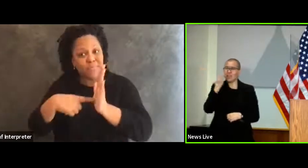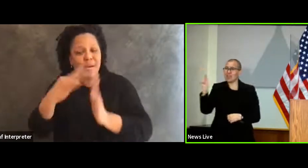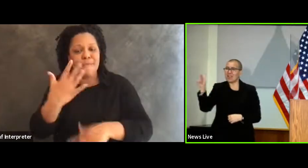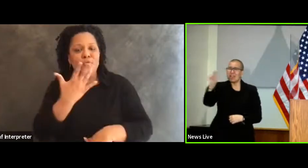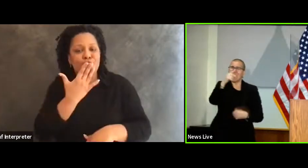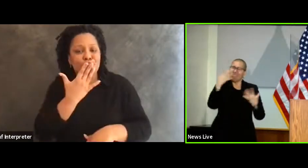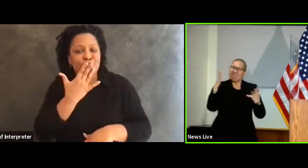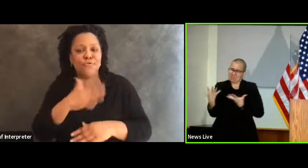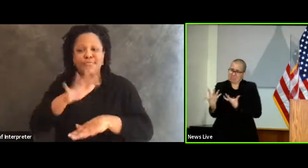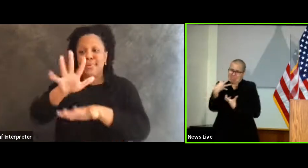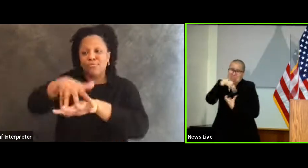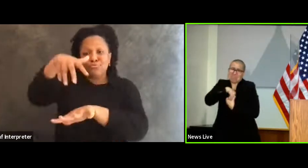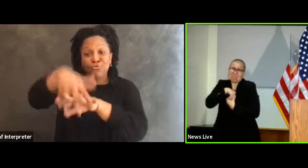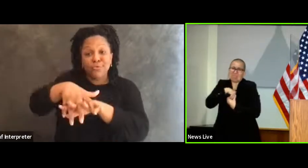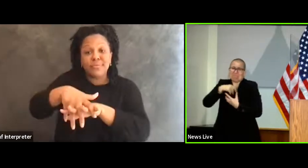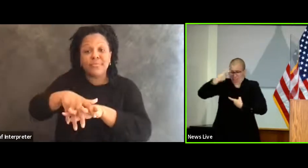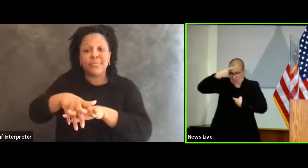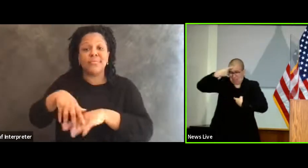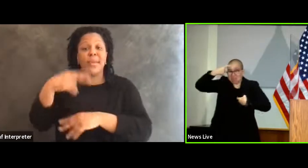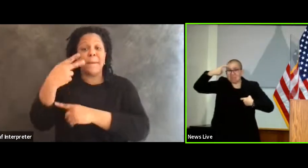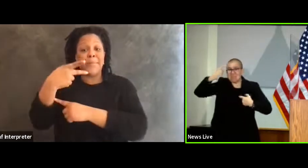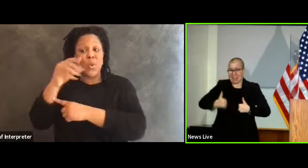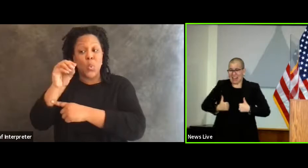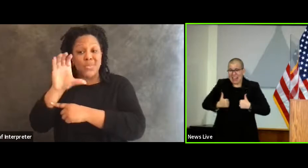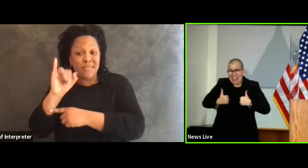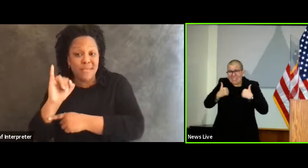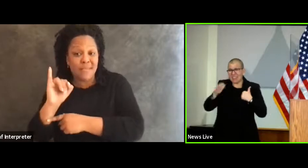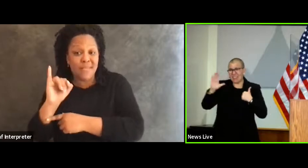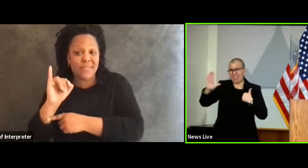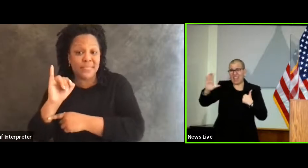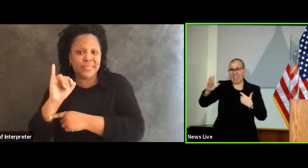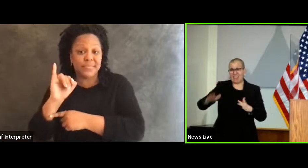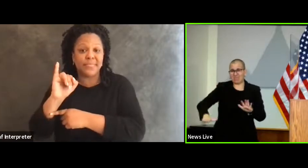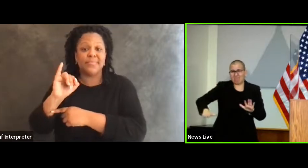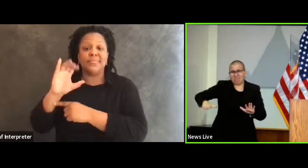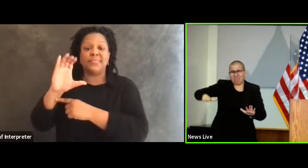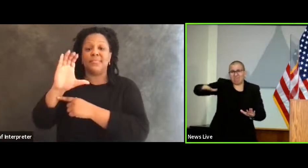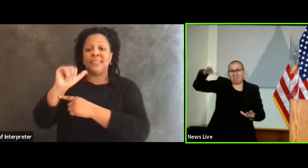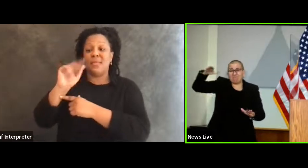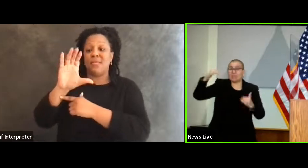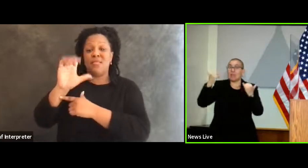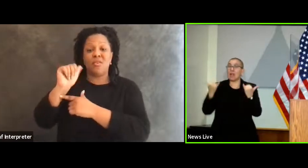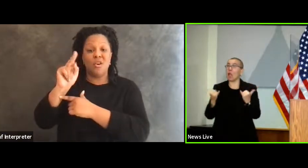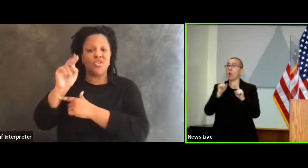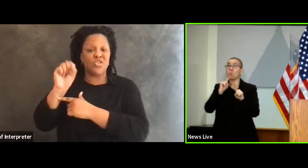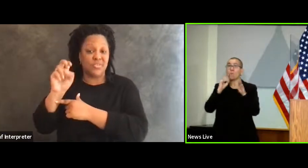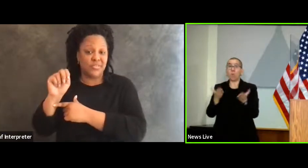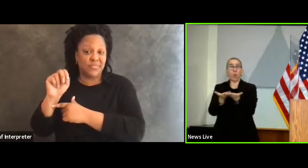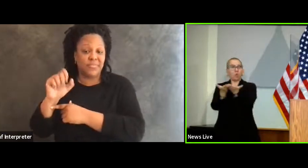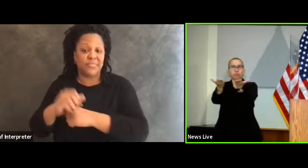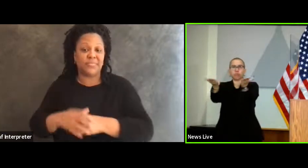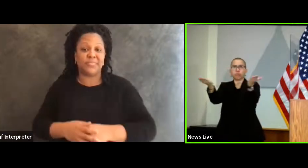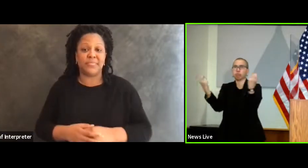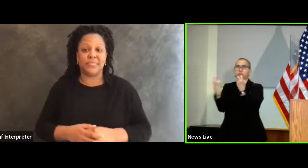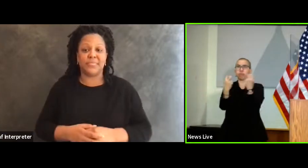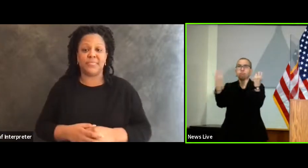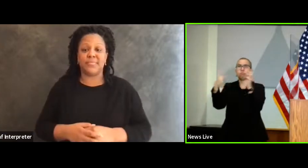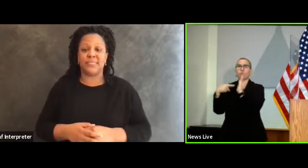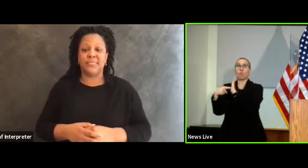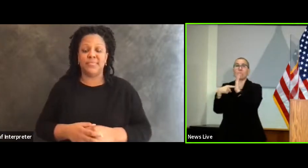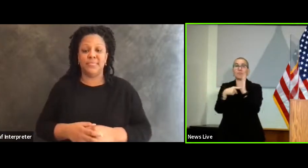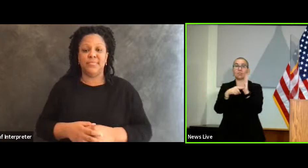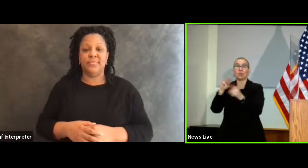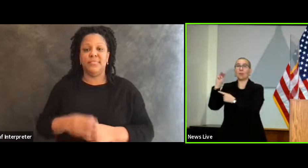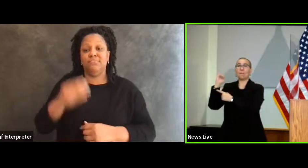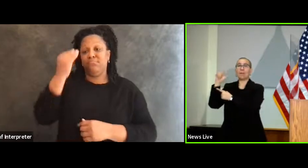their community. But I am going to note too, is if you'd notice on this, and some of the reporters who are here a lot, Representative Miller has joined us. And I want to make note of